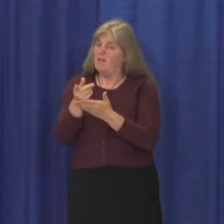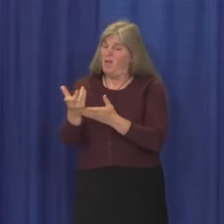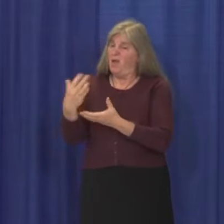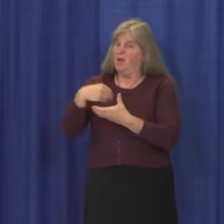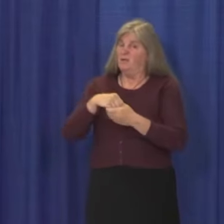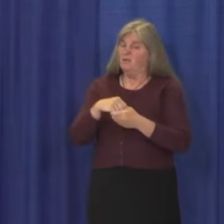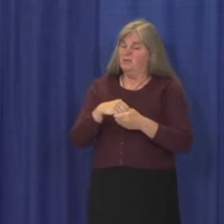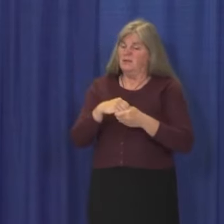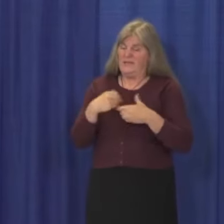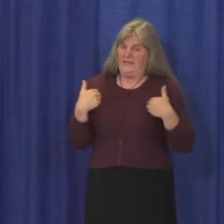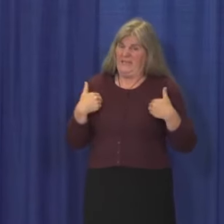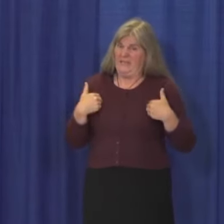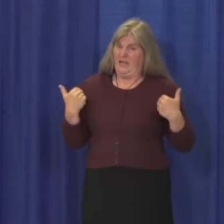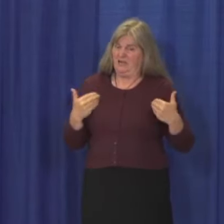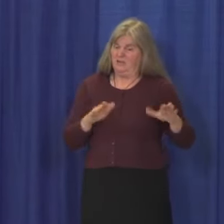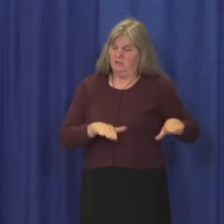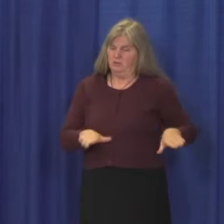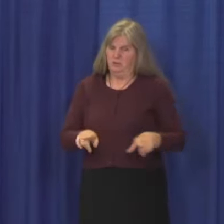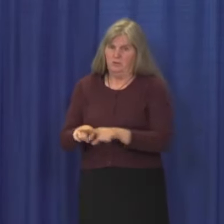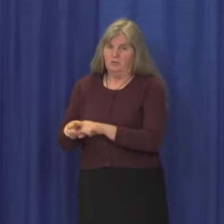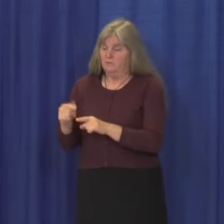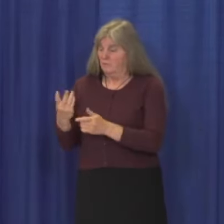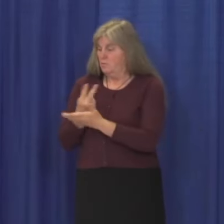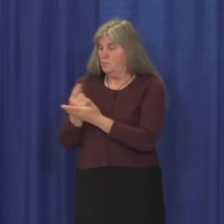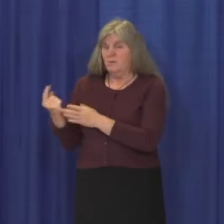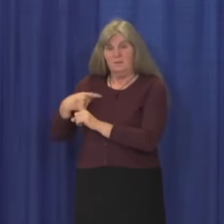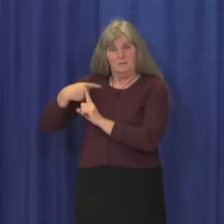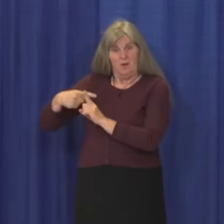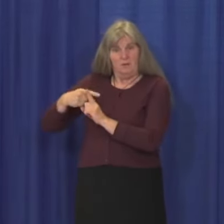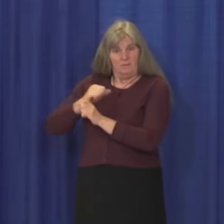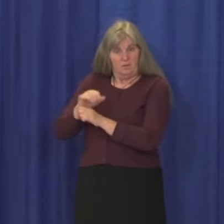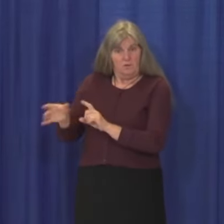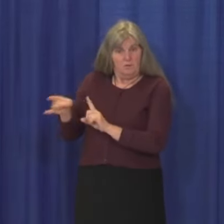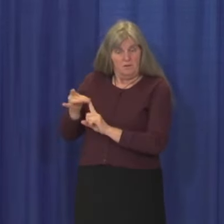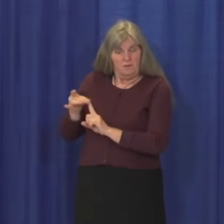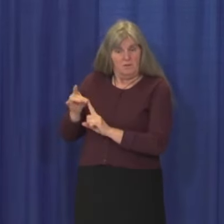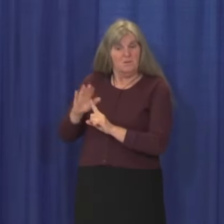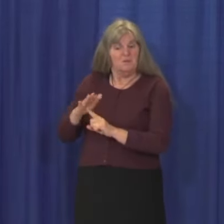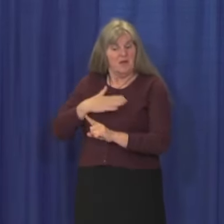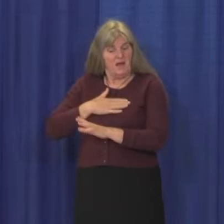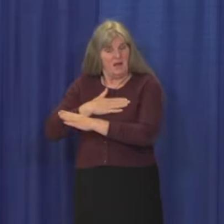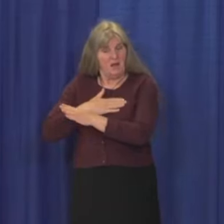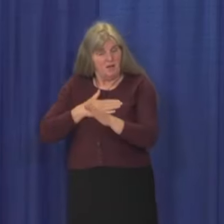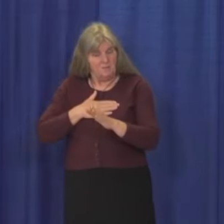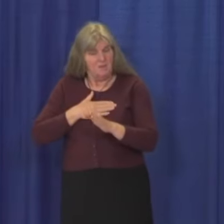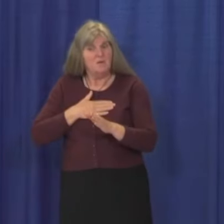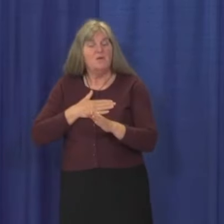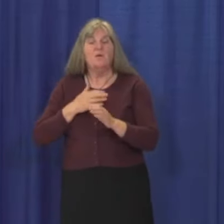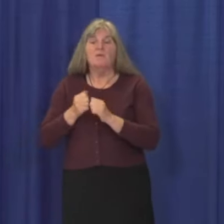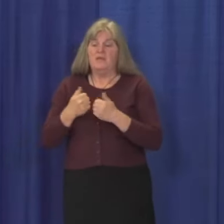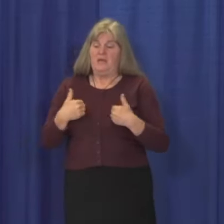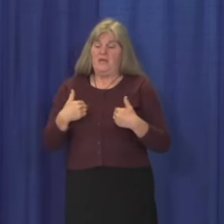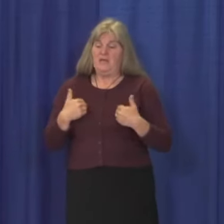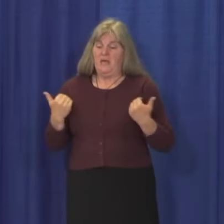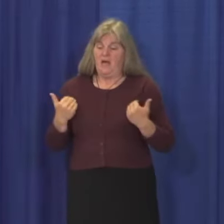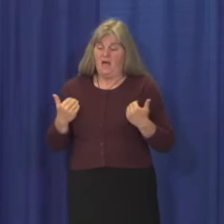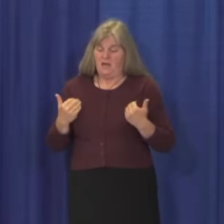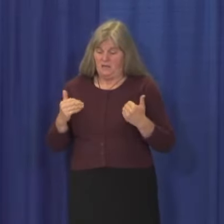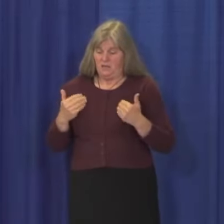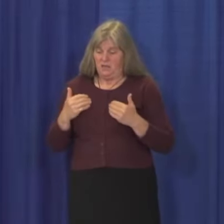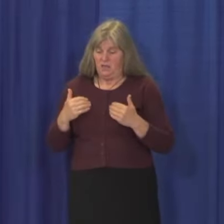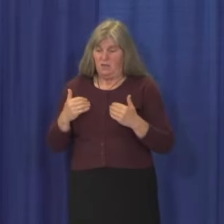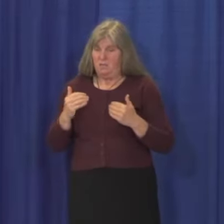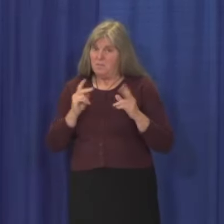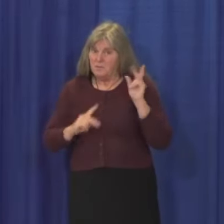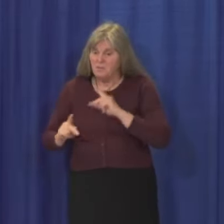children that tested positive a few weeks ago. I'm very happy to say that the situation with our youngest Yukoners has